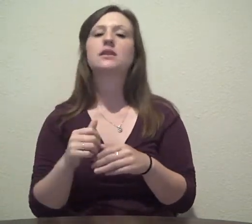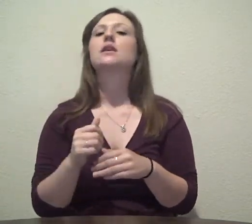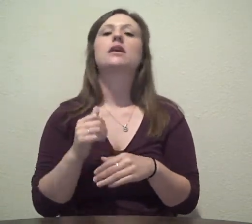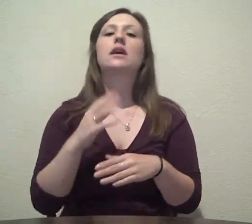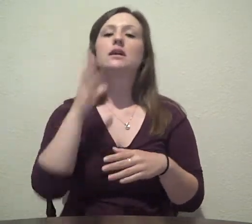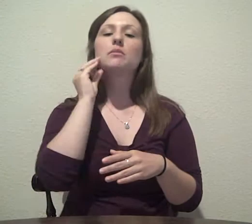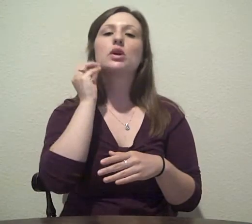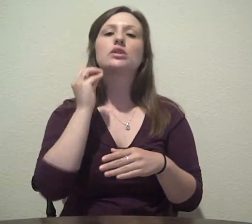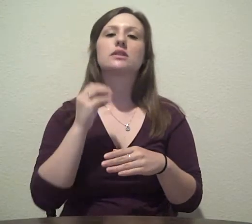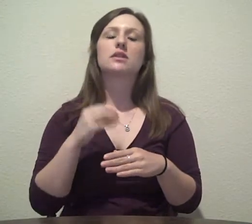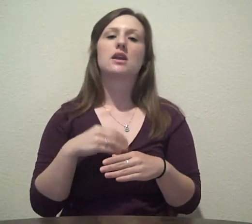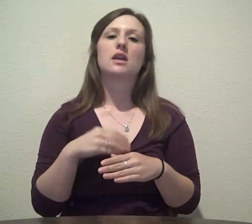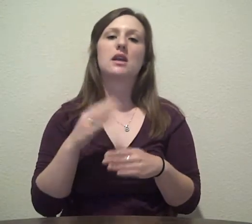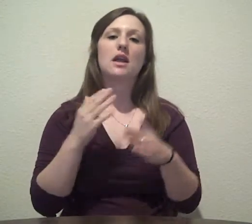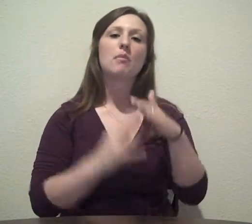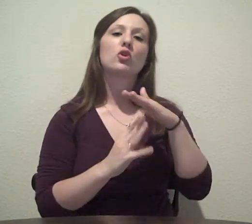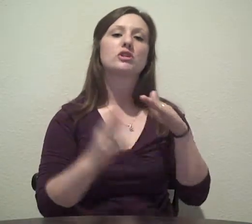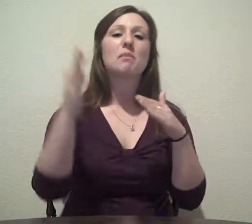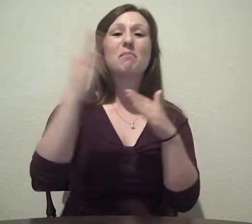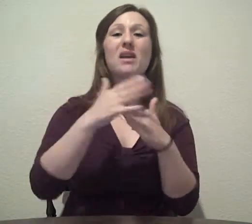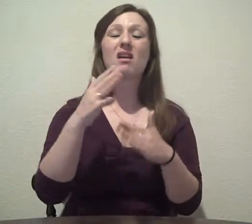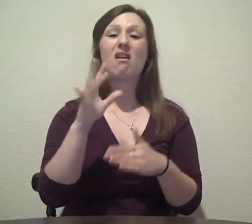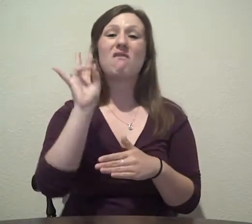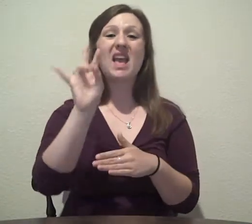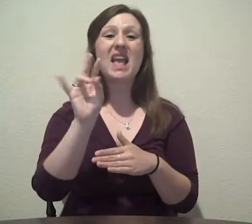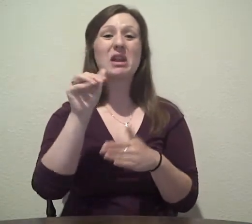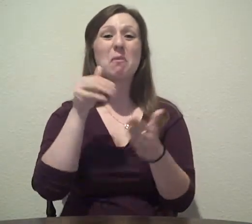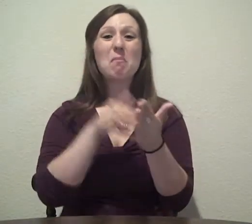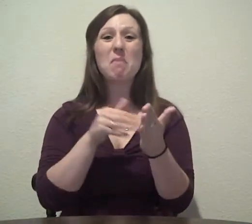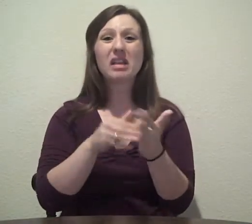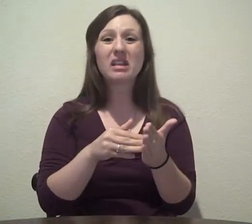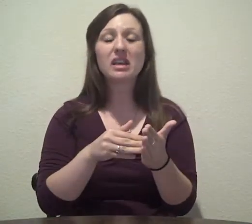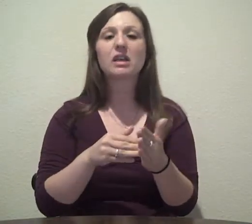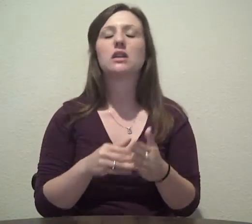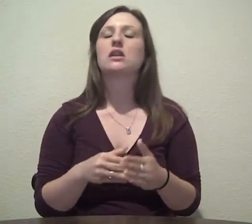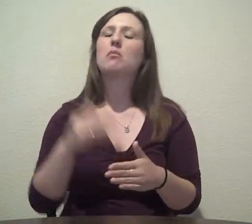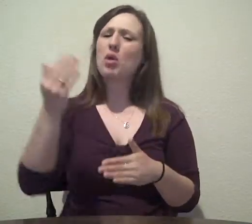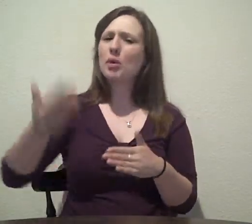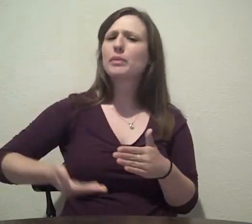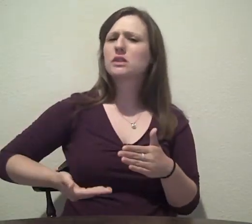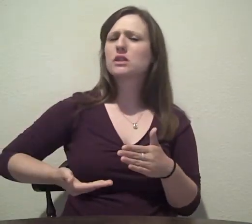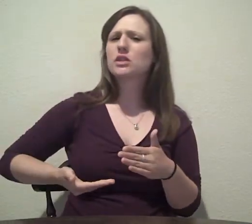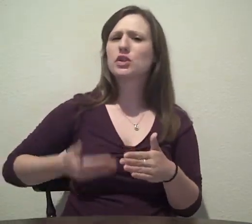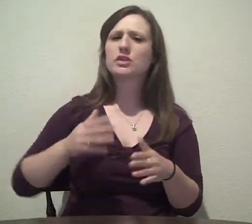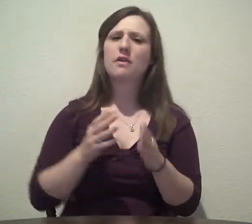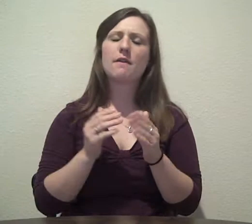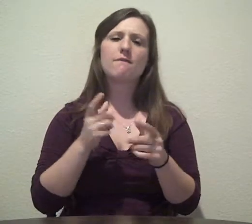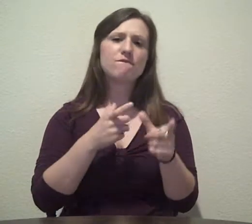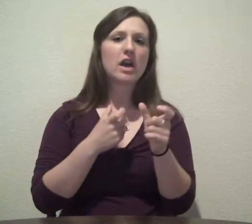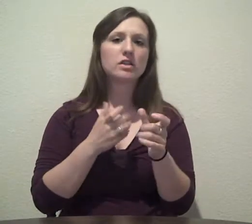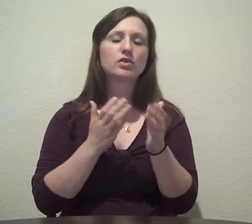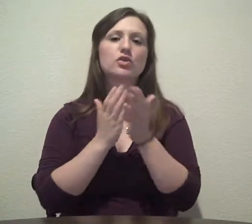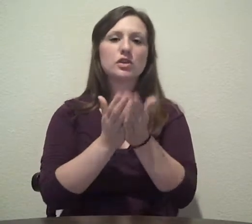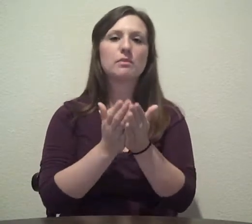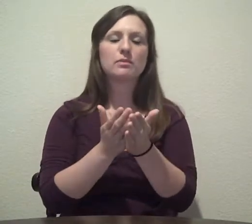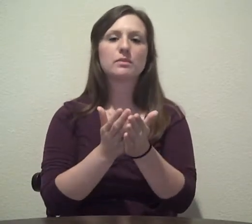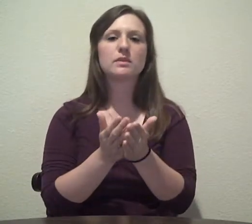million, in part because of the introduction of faster ships, reducing the voyage time from months to weeks